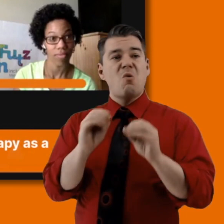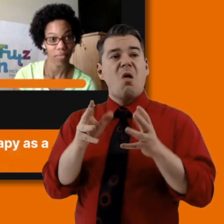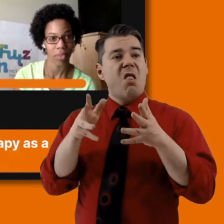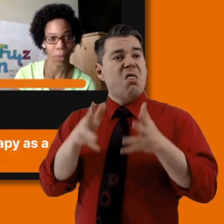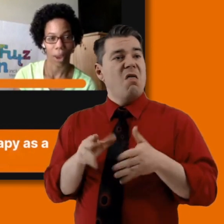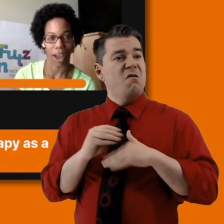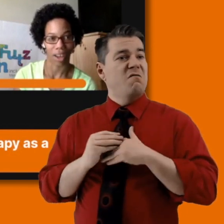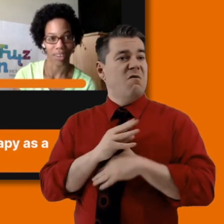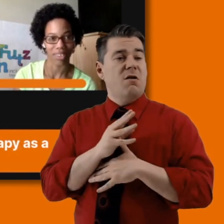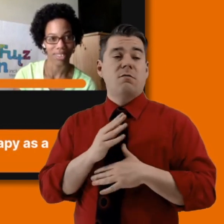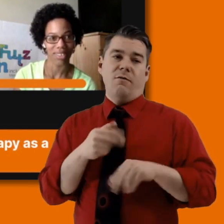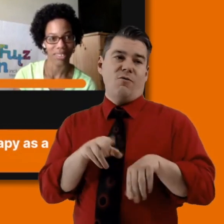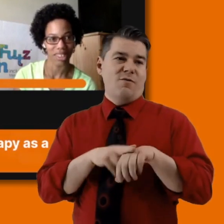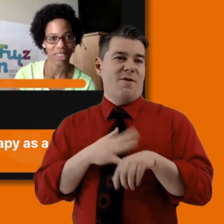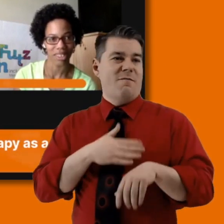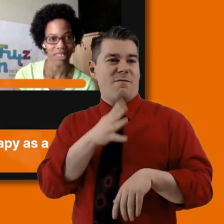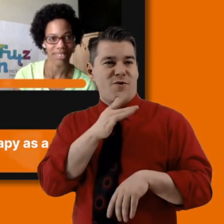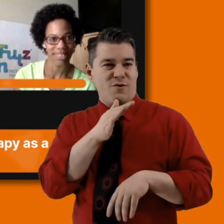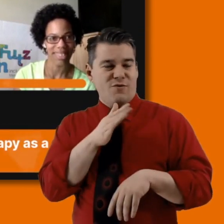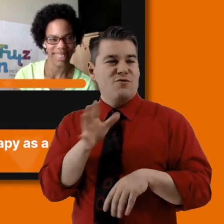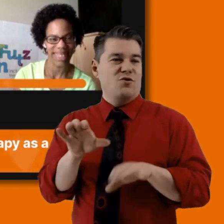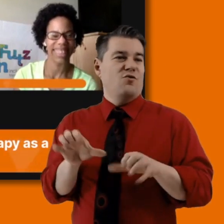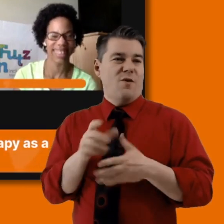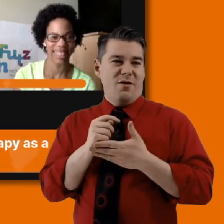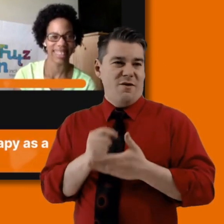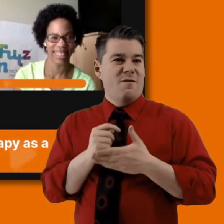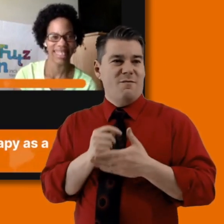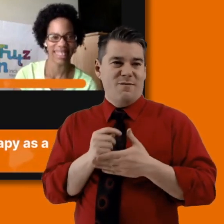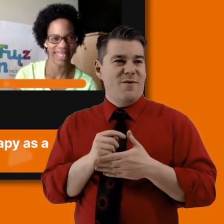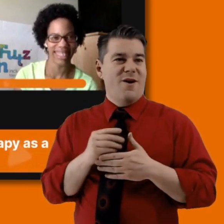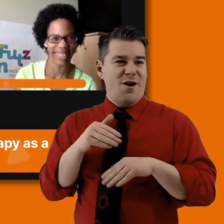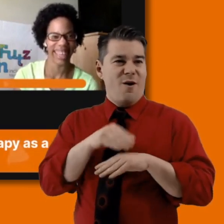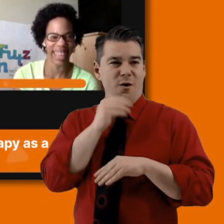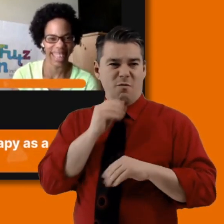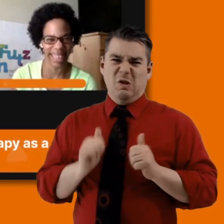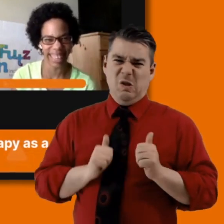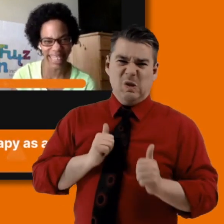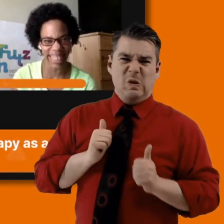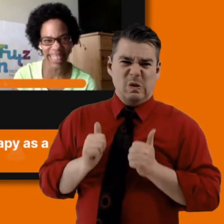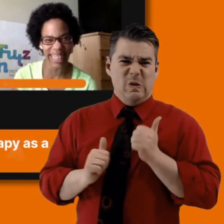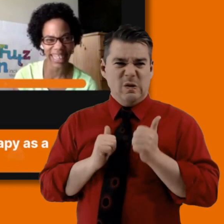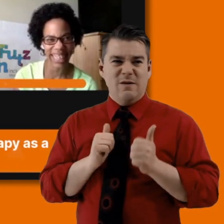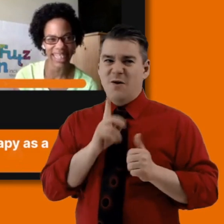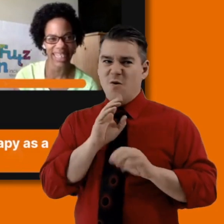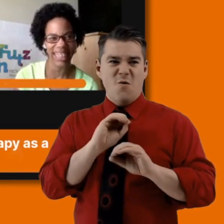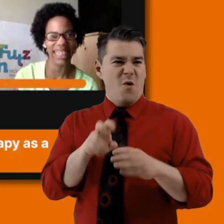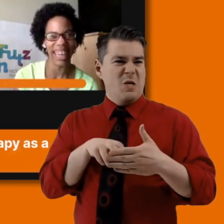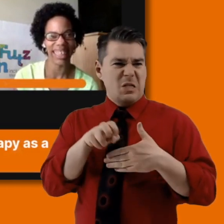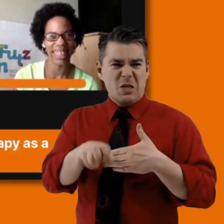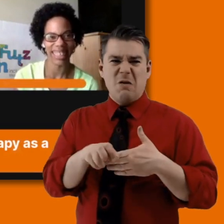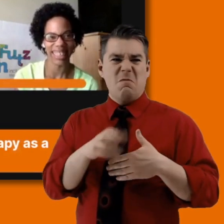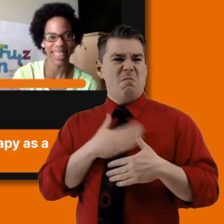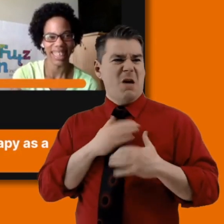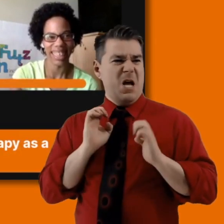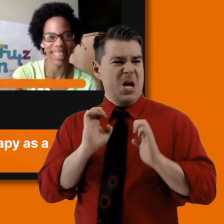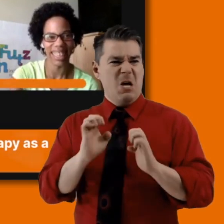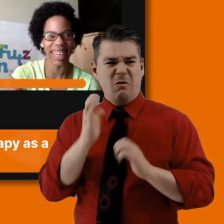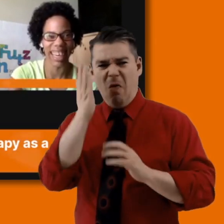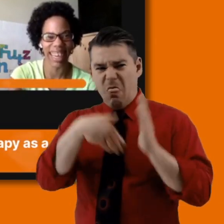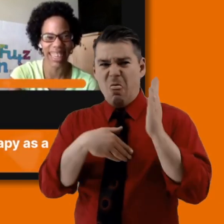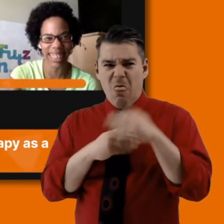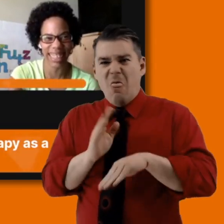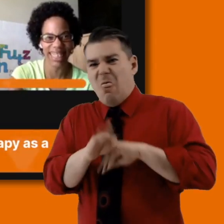And of course, my mom continued the therapy at home, like pretty aggressively. There was no skipping those exercises in my household.